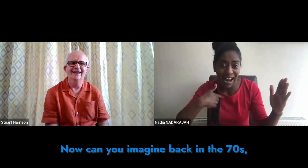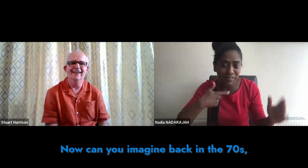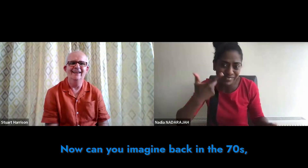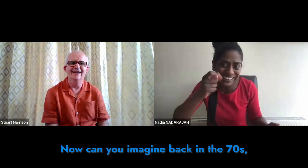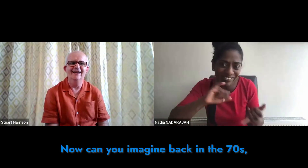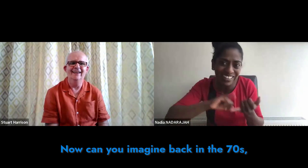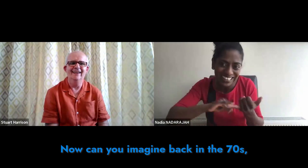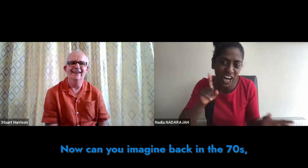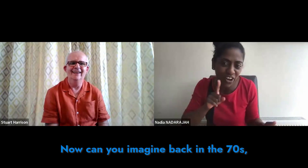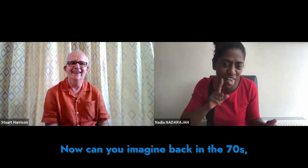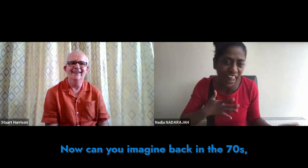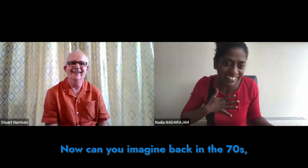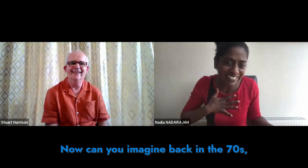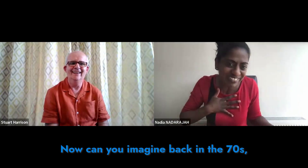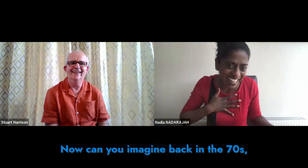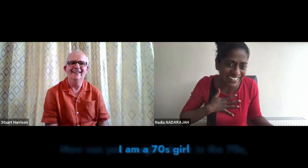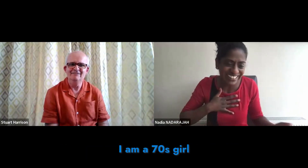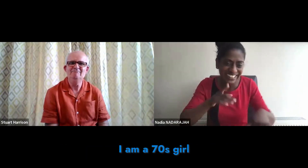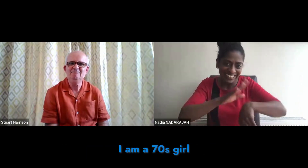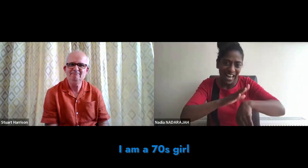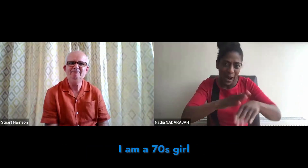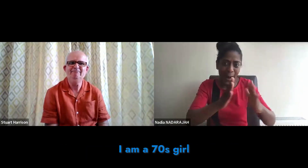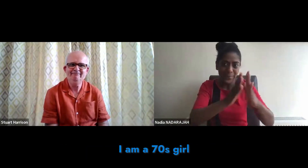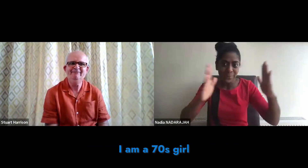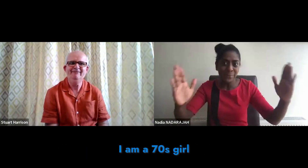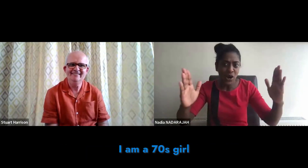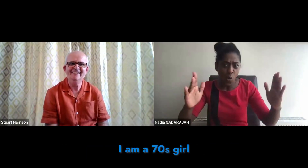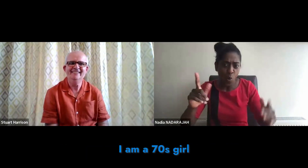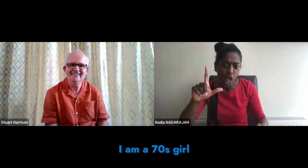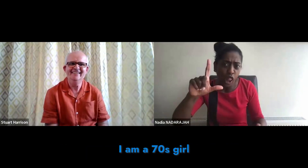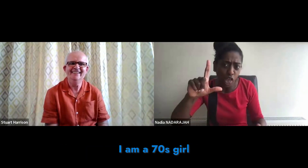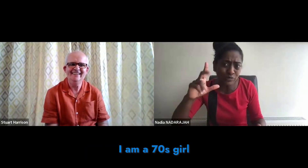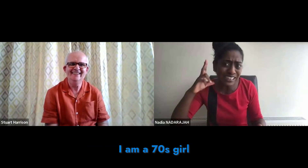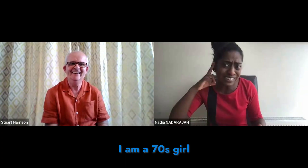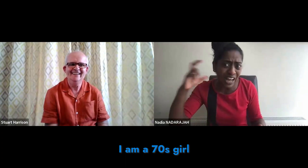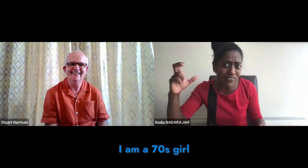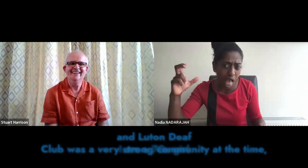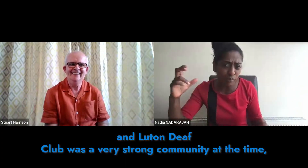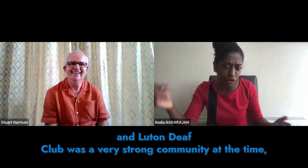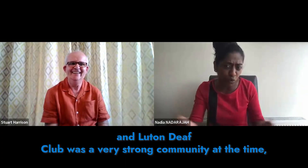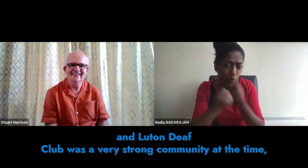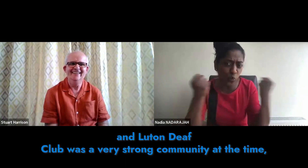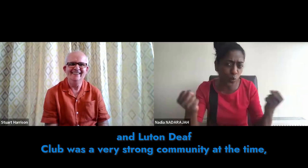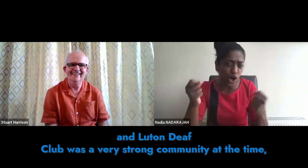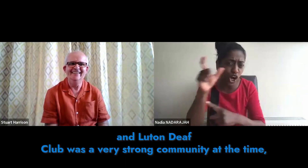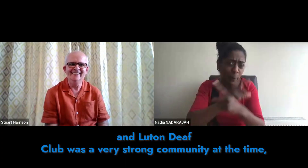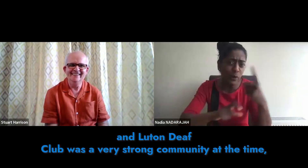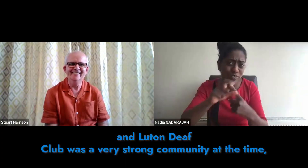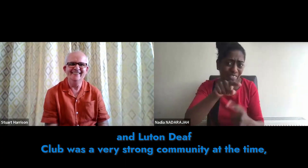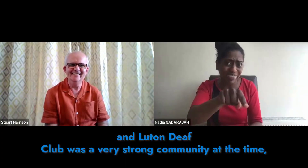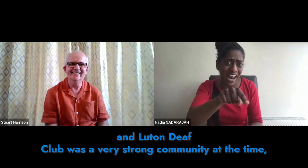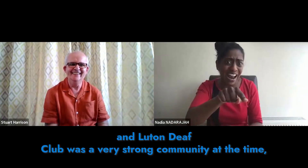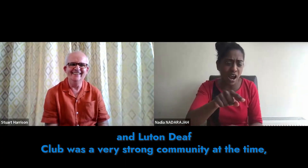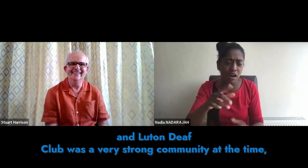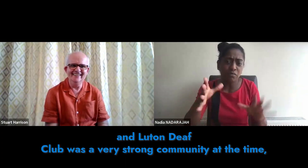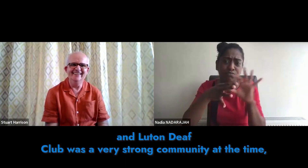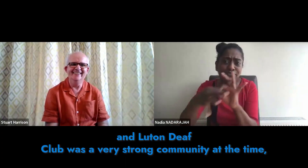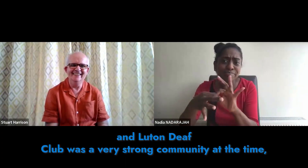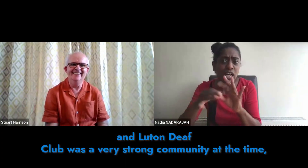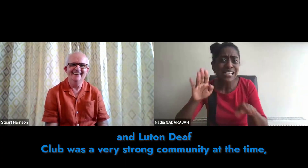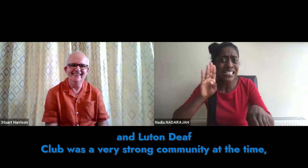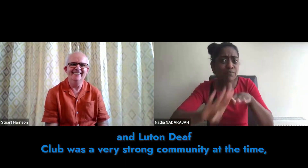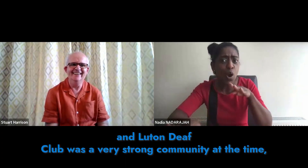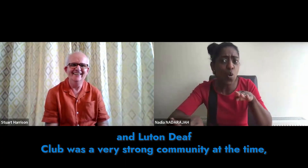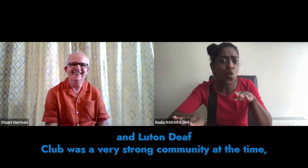you imagine back in the 70s? I am a 70s girl. And Luton Deaf Club